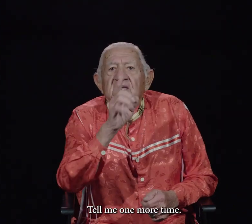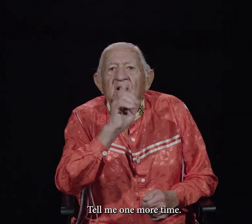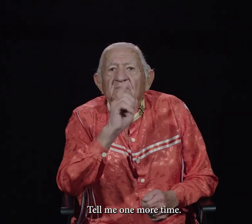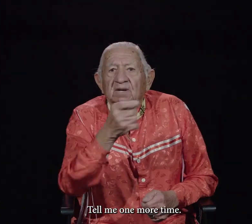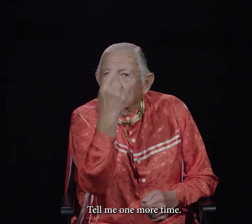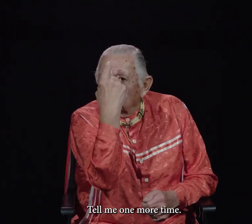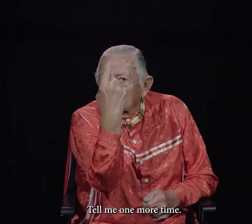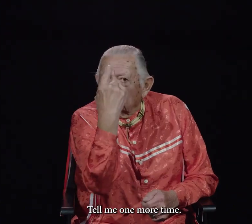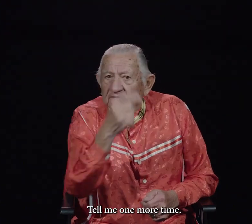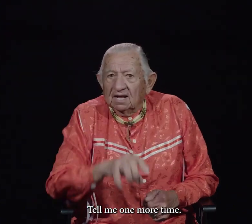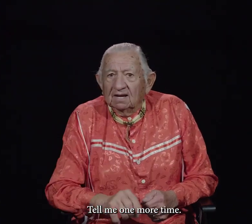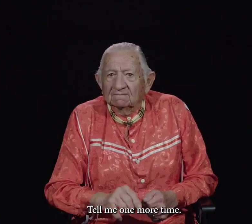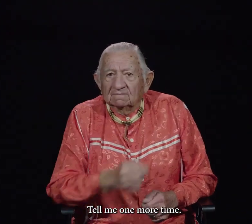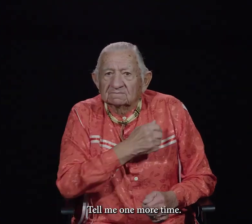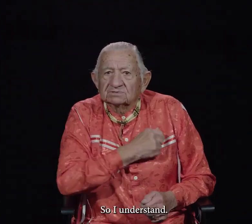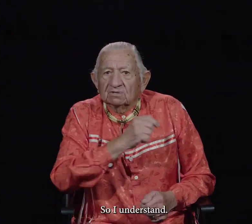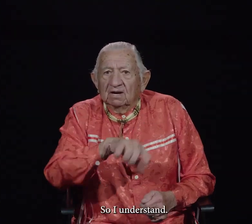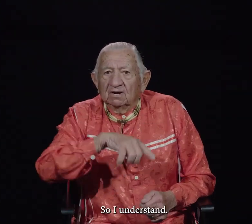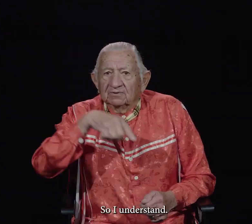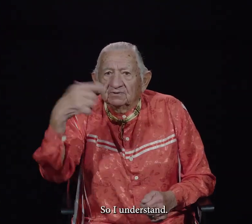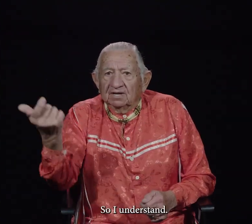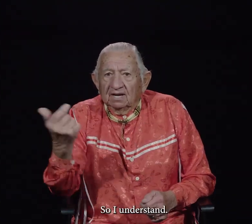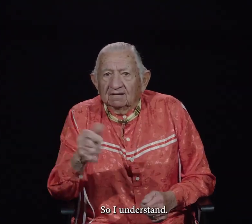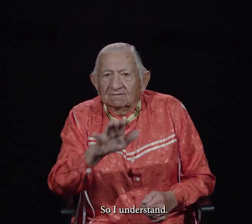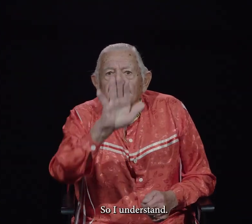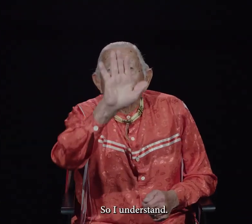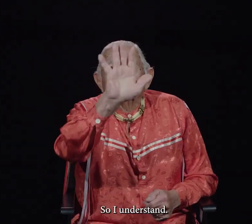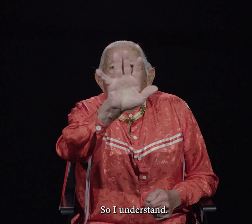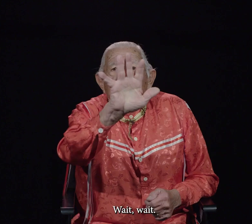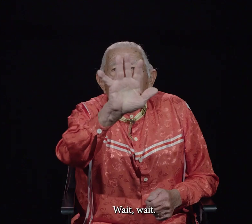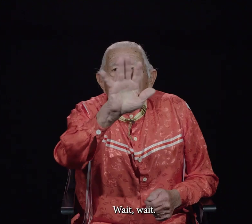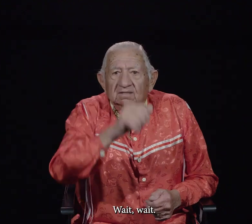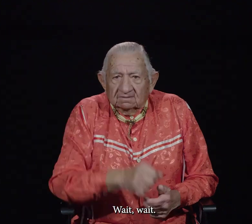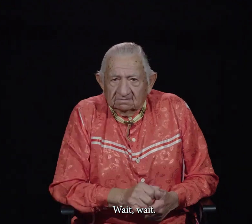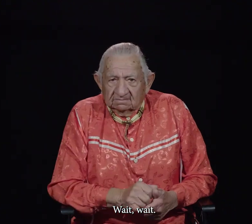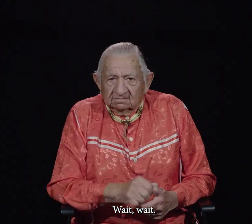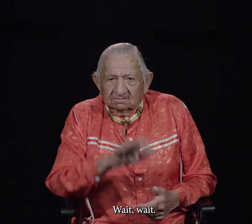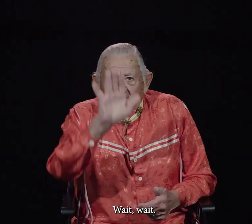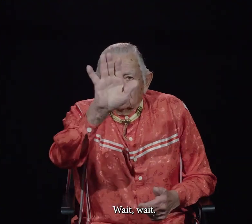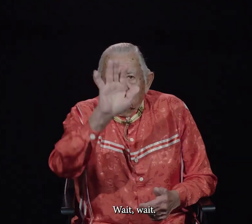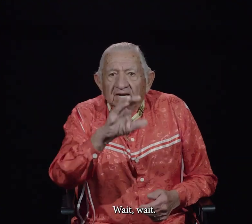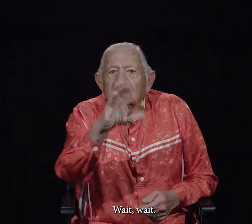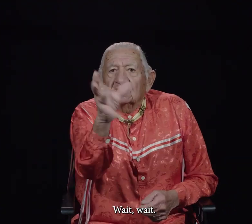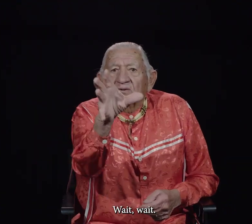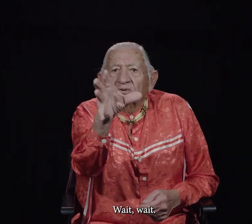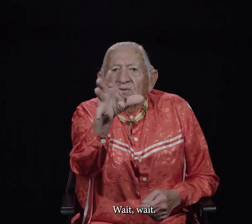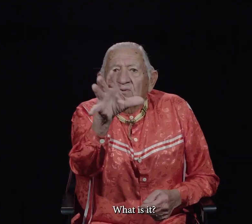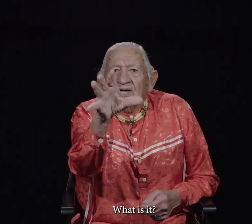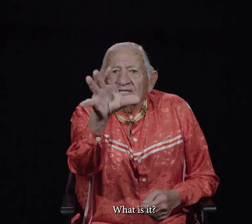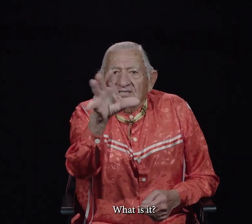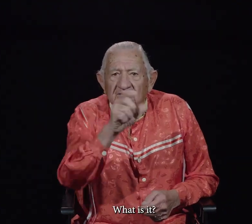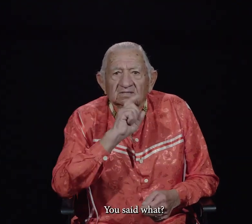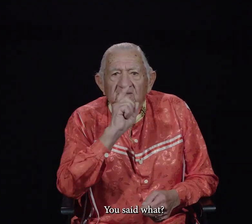Tell me one more time so I understand. Wait. Wait. What is it you